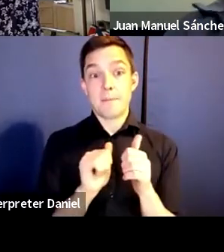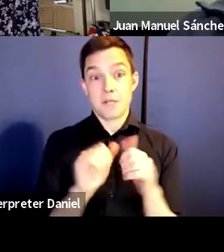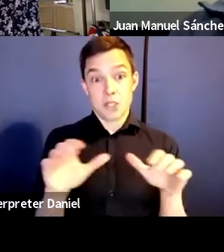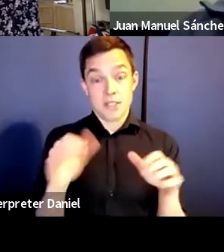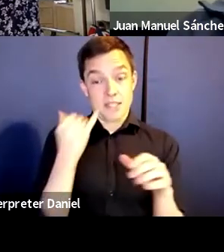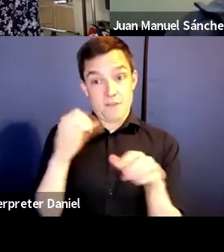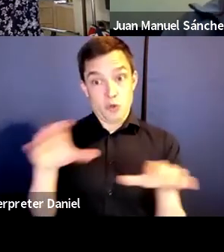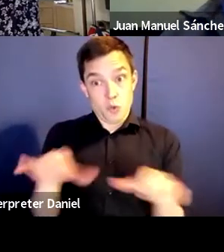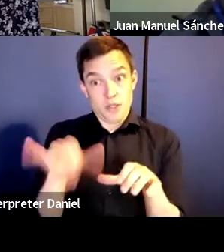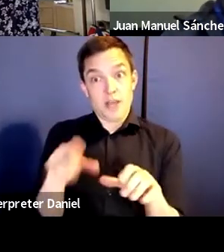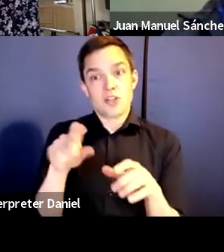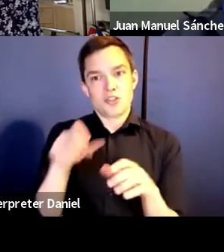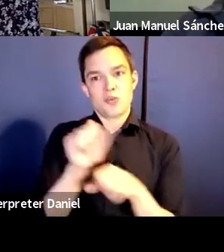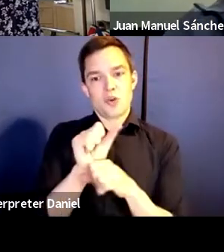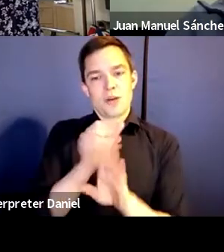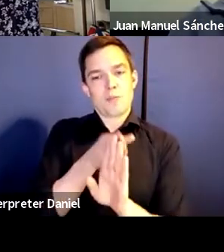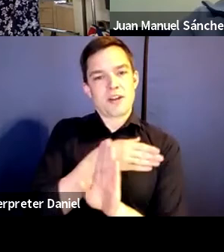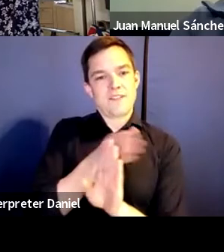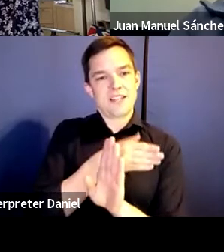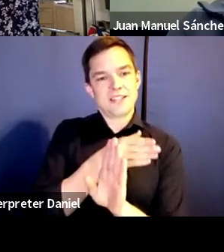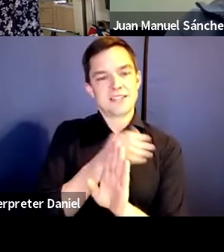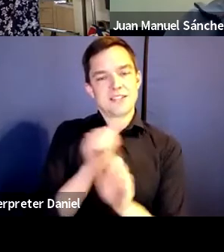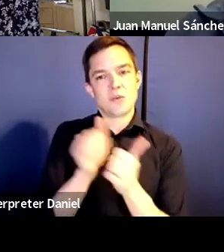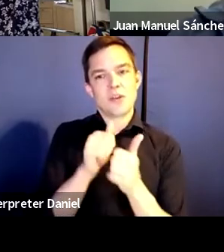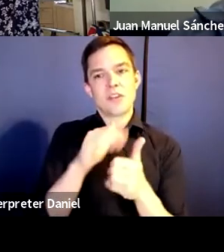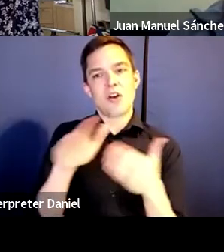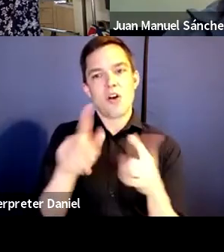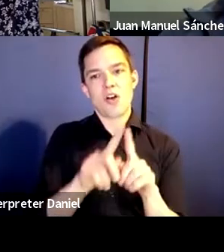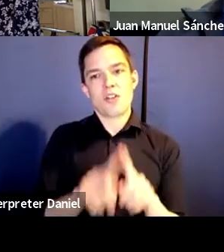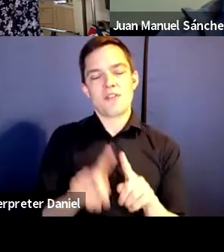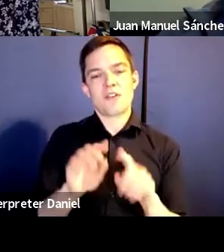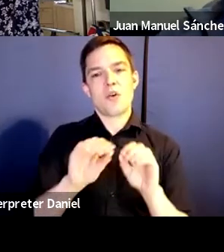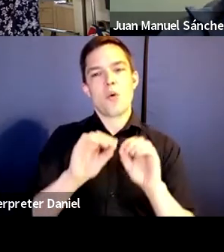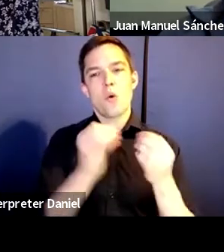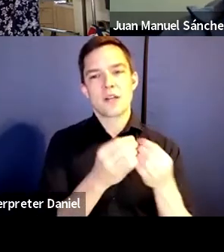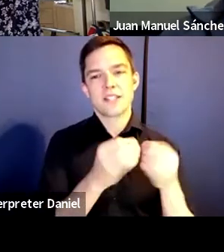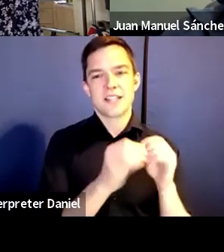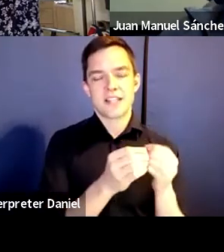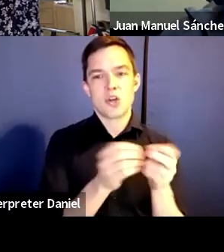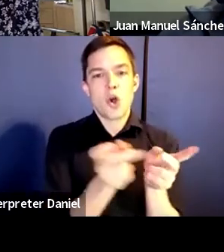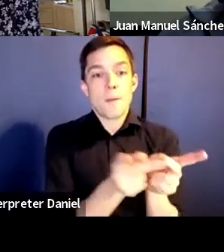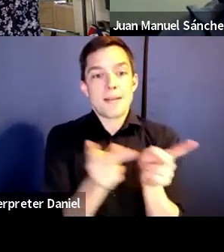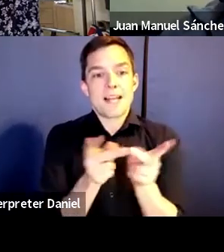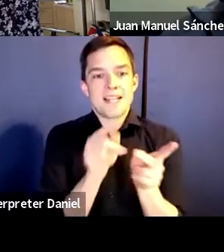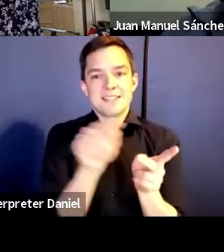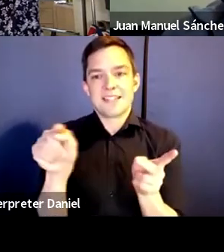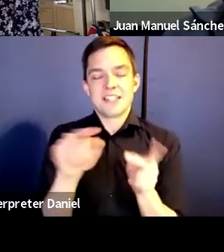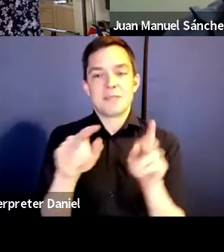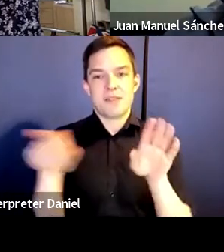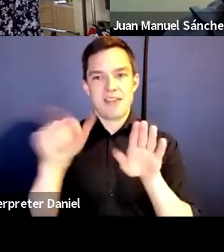work previously with all these new organizations or spaces so they can open the